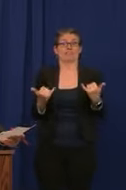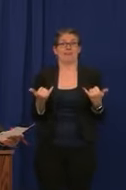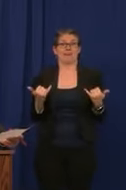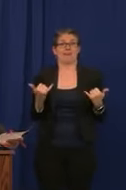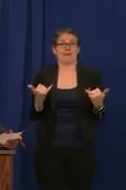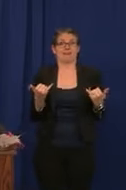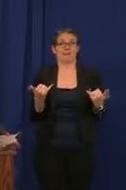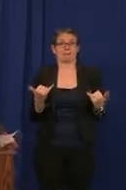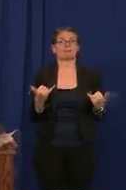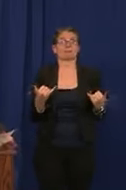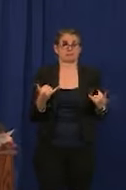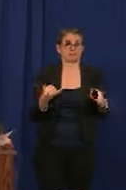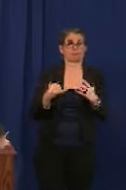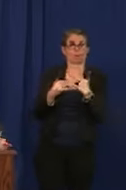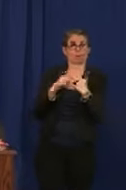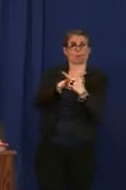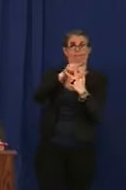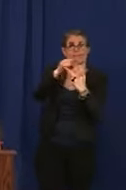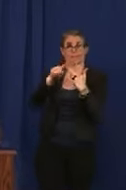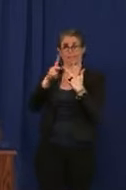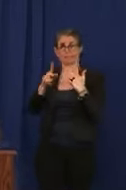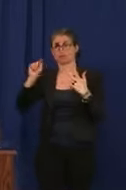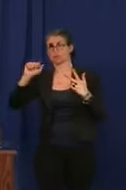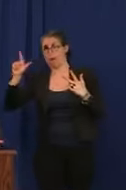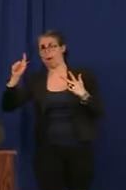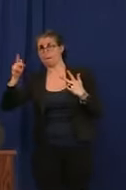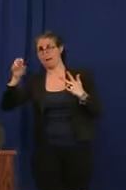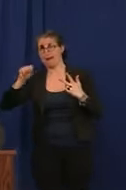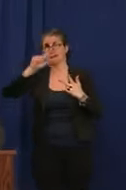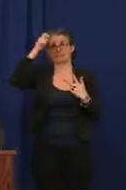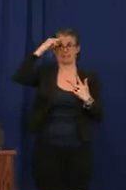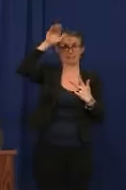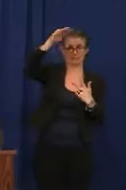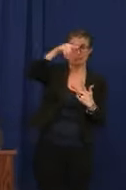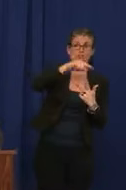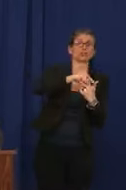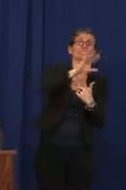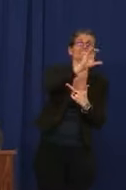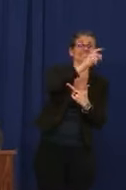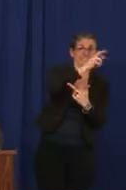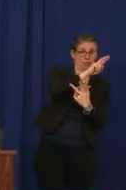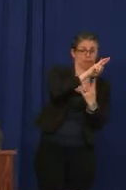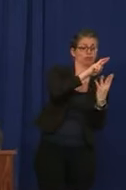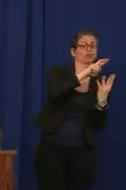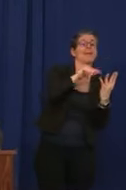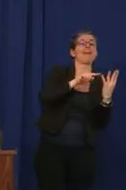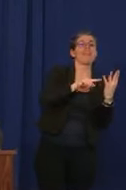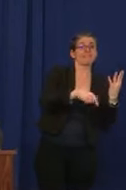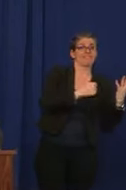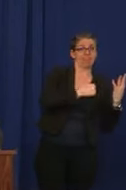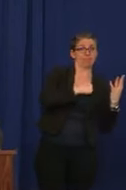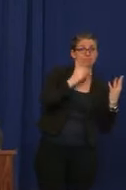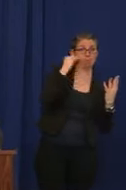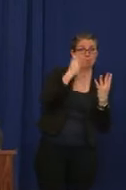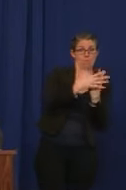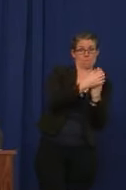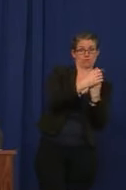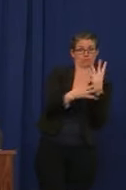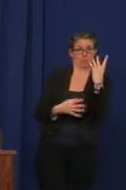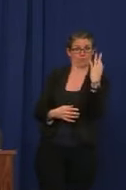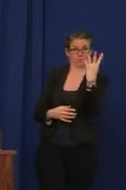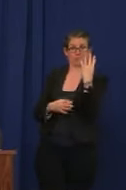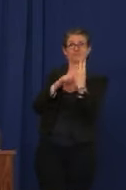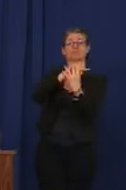Tall Pines, and Cedars, if we were to roll up all of those individuals, those people there, both residents and